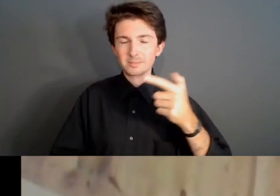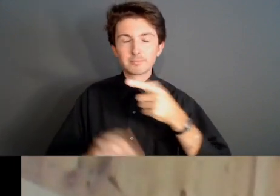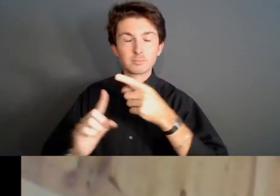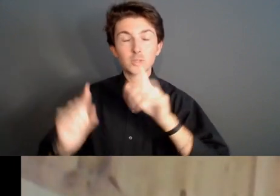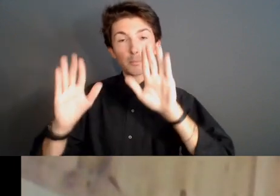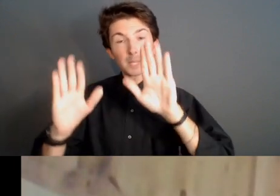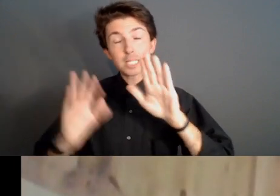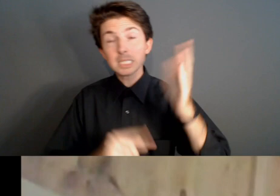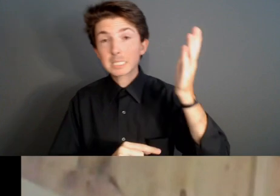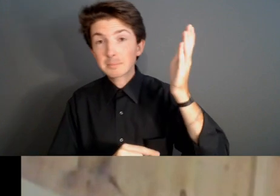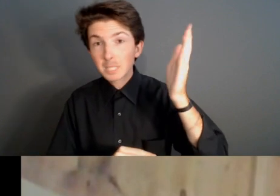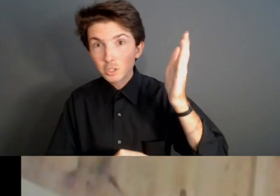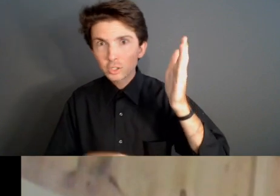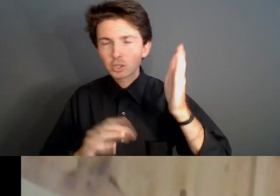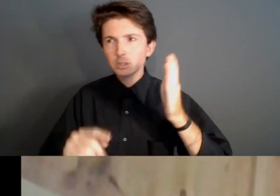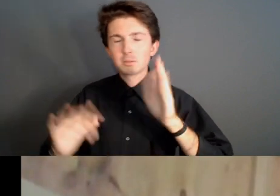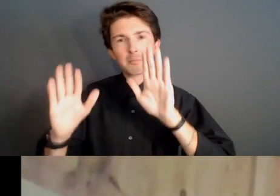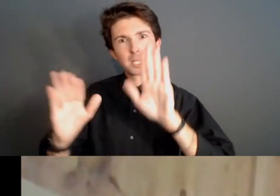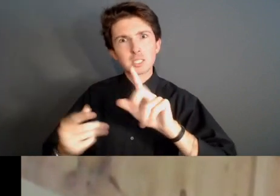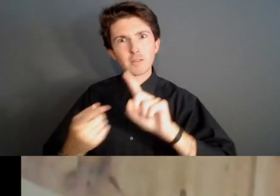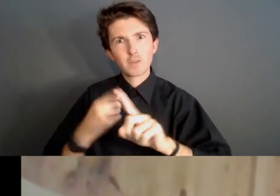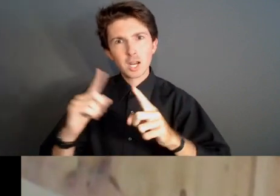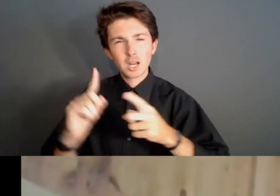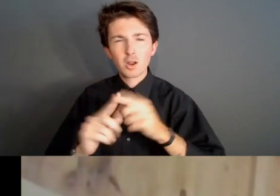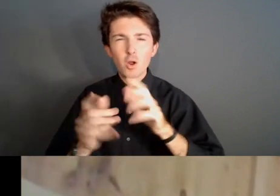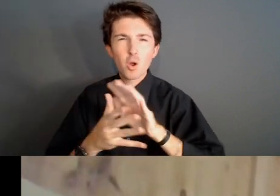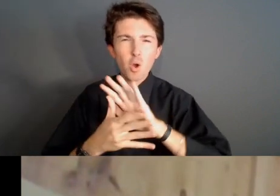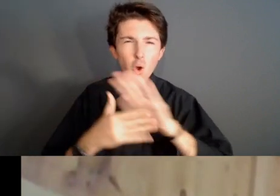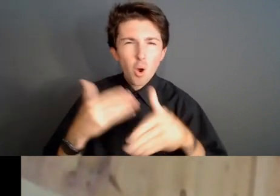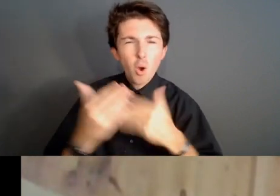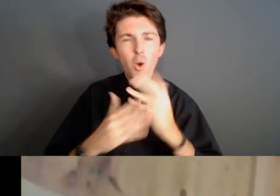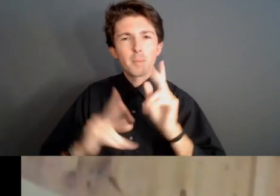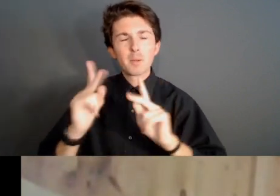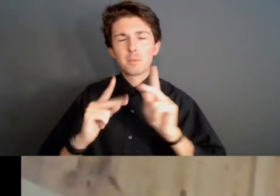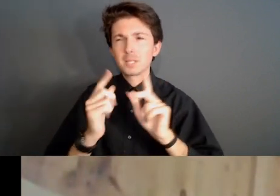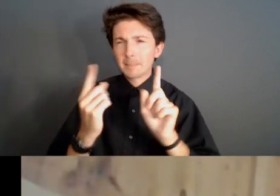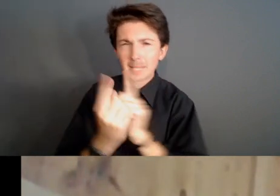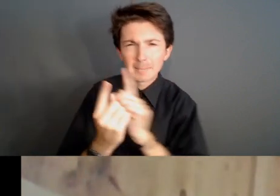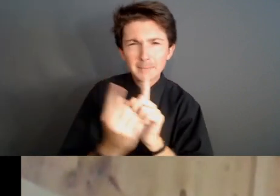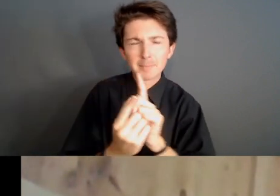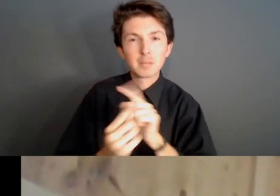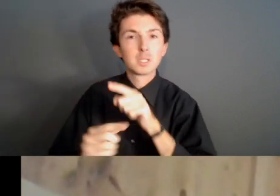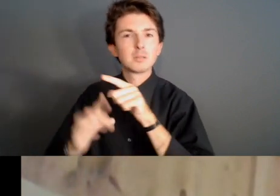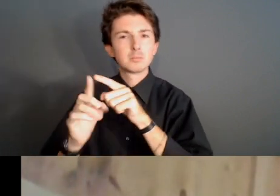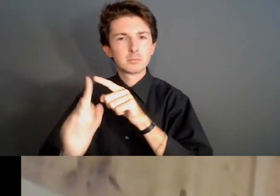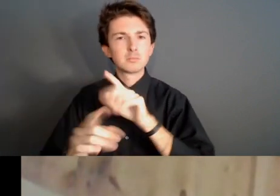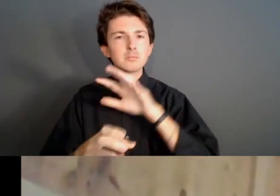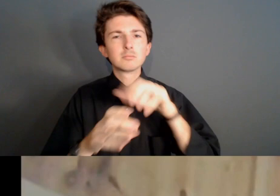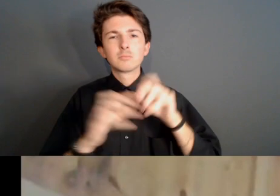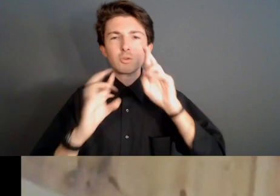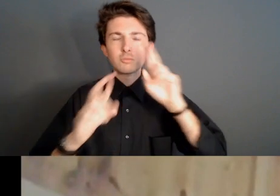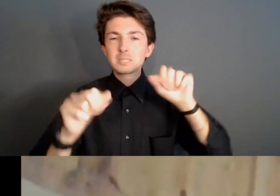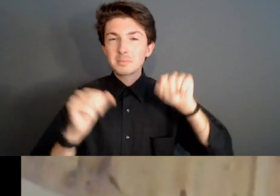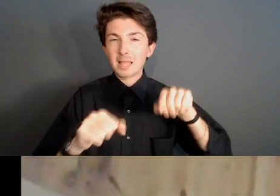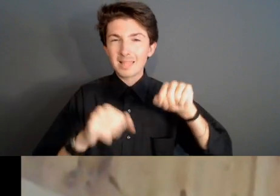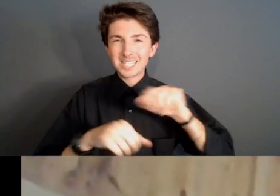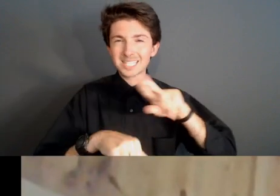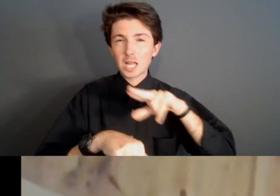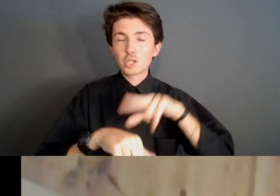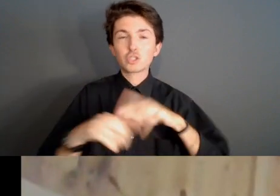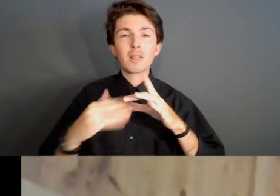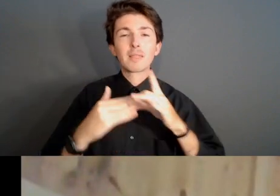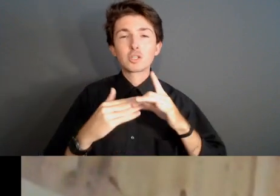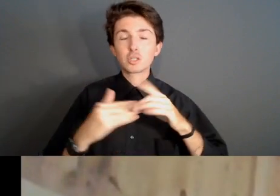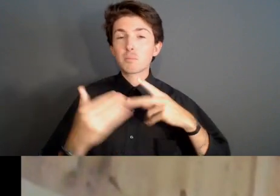wonderful friend to everyone who met him. He was an alumnus of RespectAbility's National Leadership Program and was